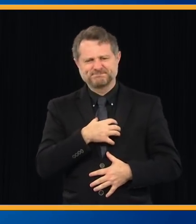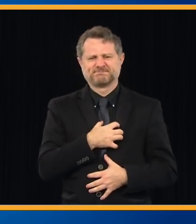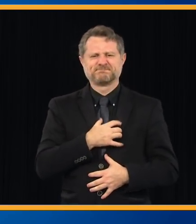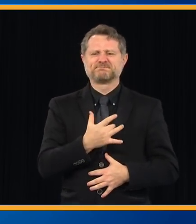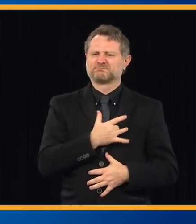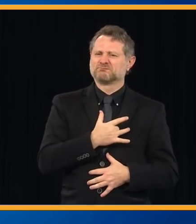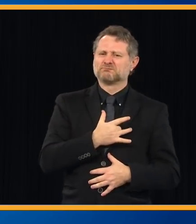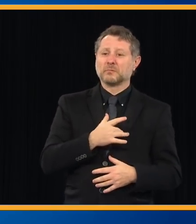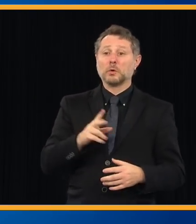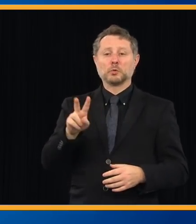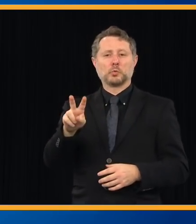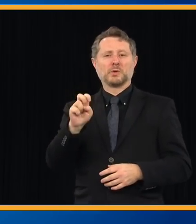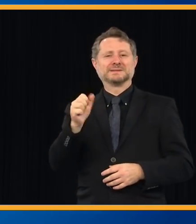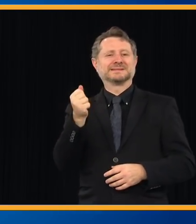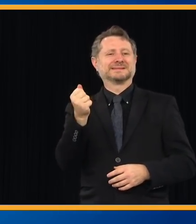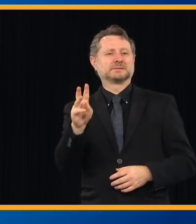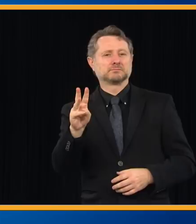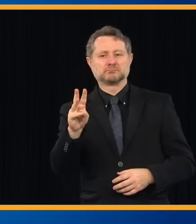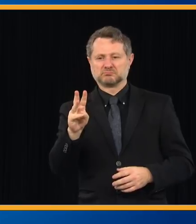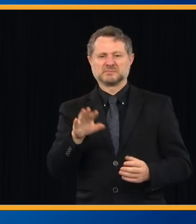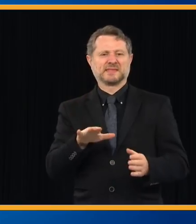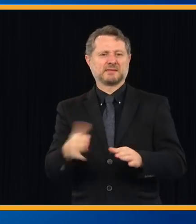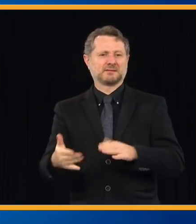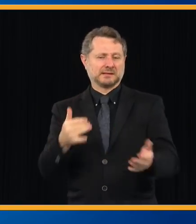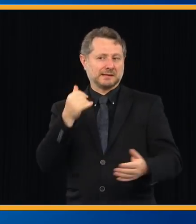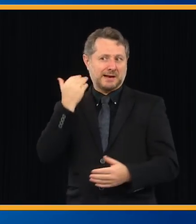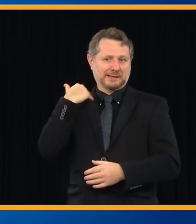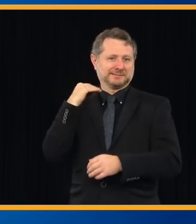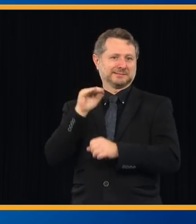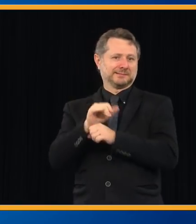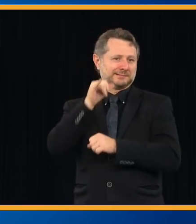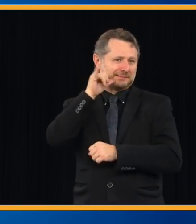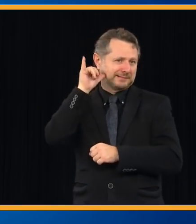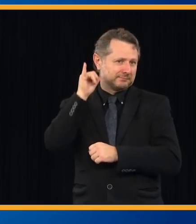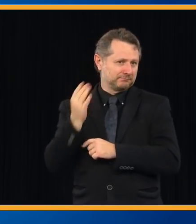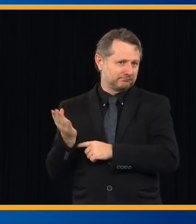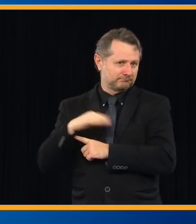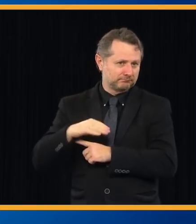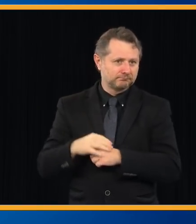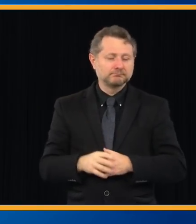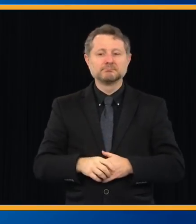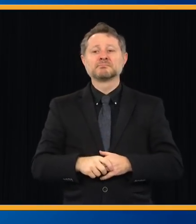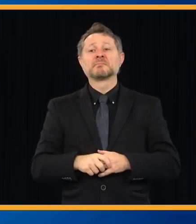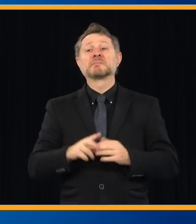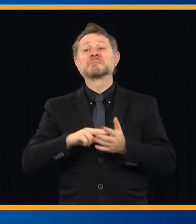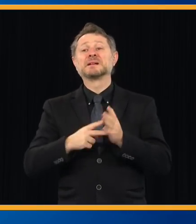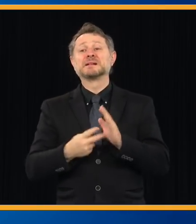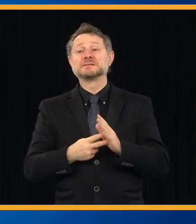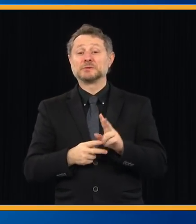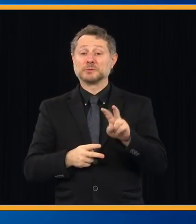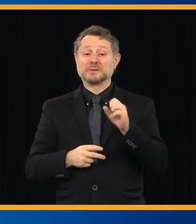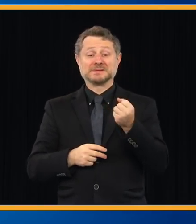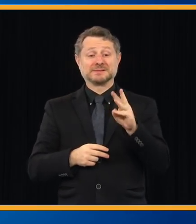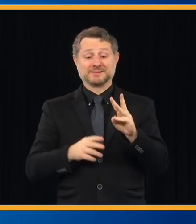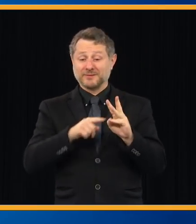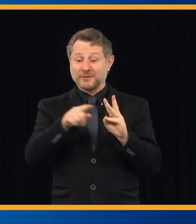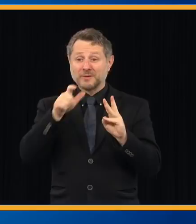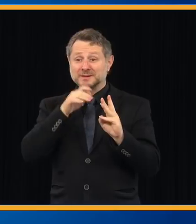216 New Yorkers passed away yesterday. It's 216 families. You see that it's